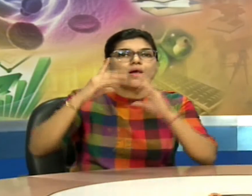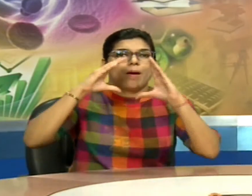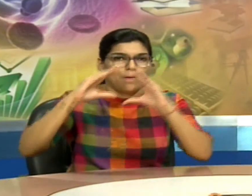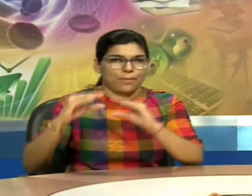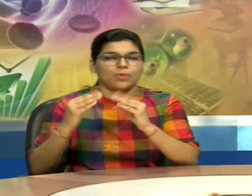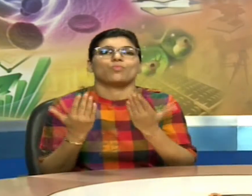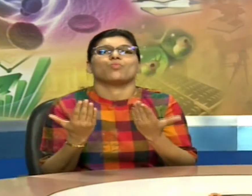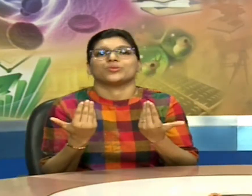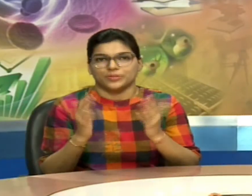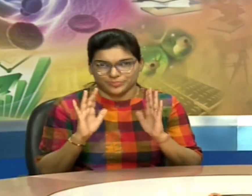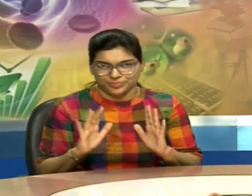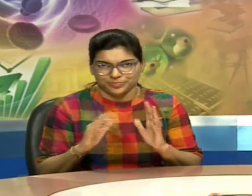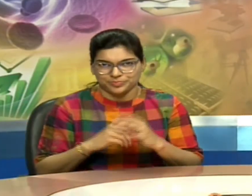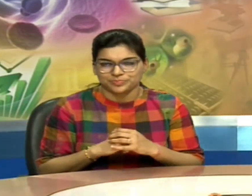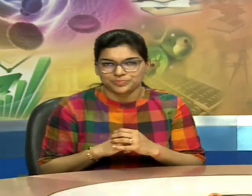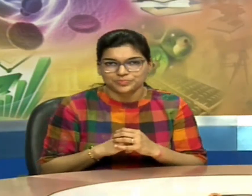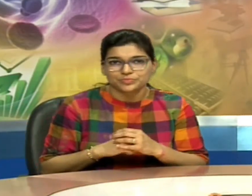machines. They have less